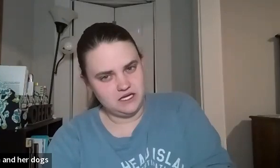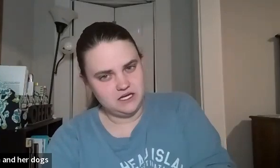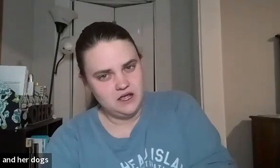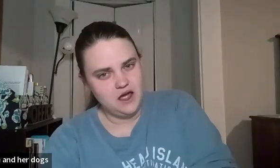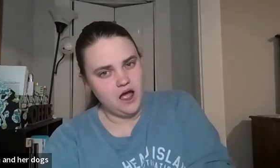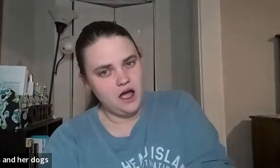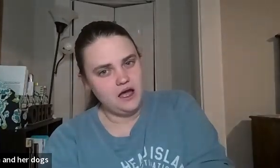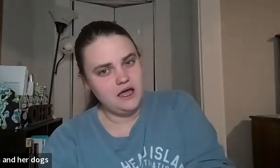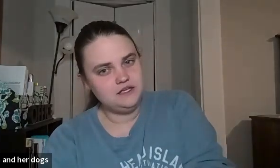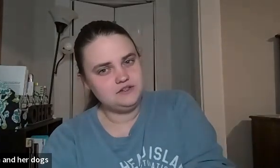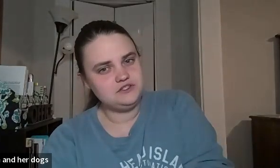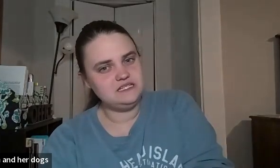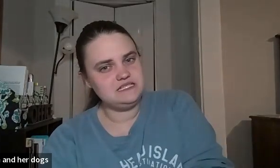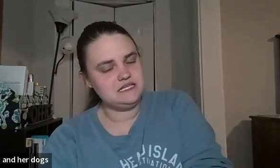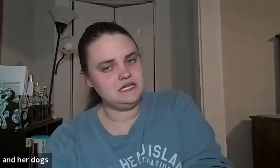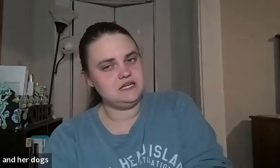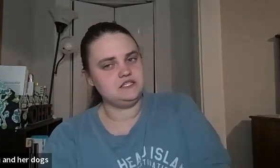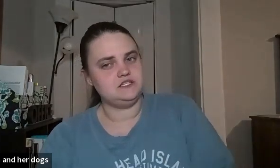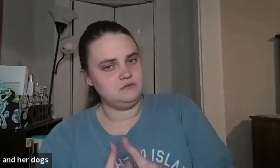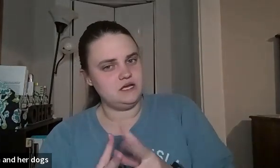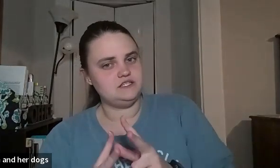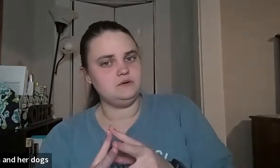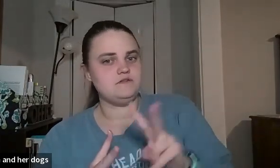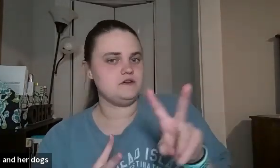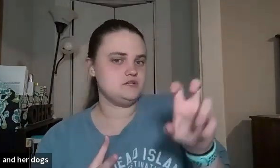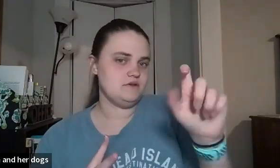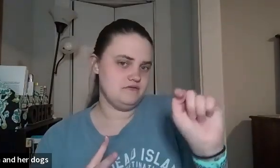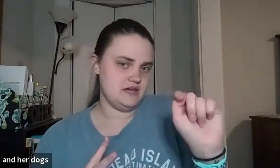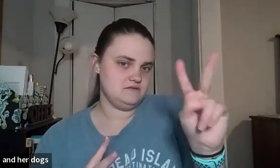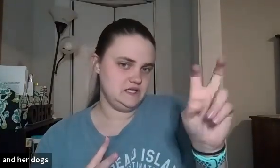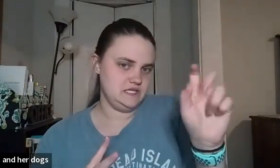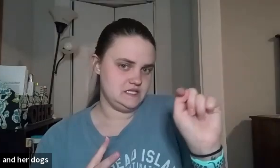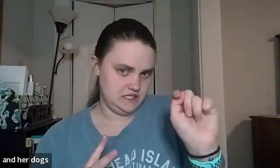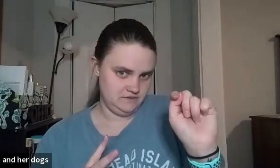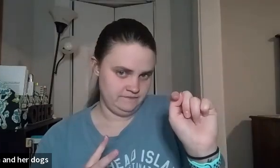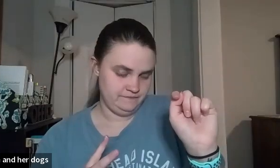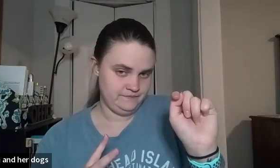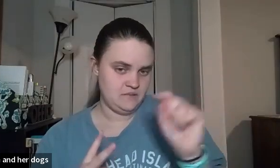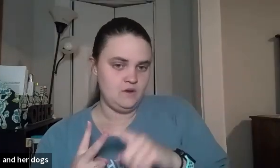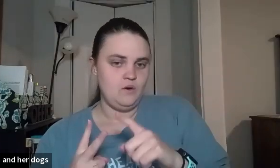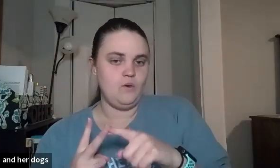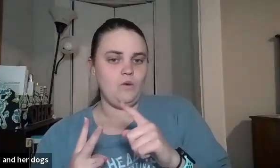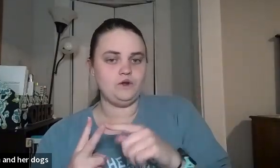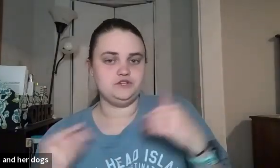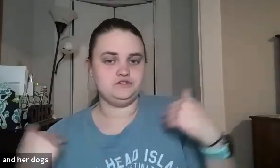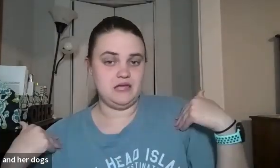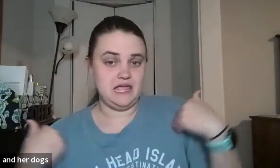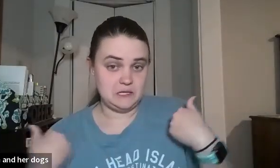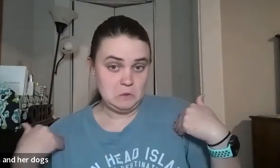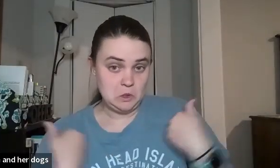veterinarian, I usually see two ways. You either fingerspell vet, VET, or you do animal